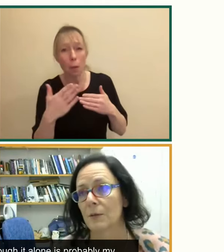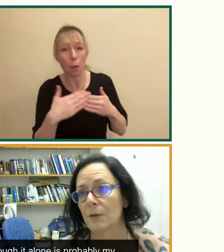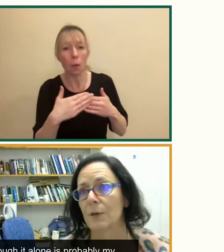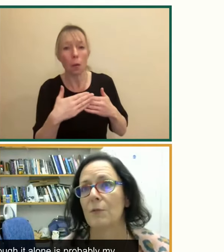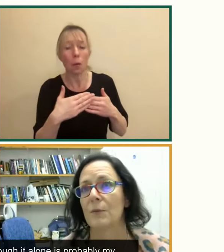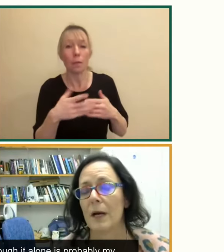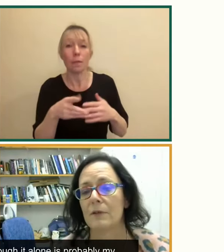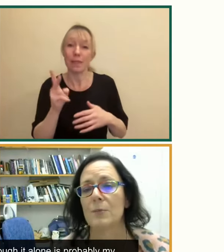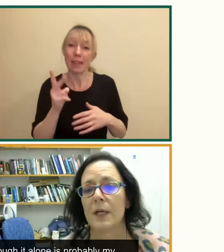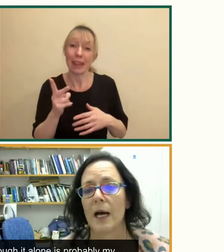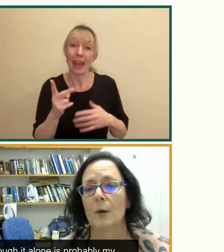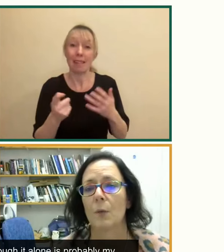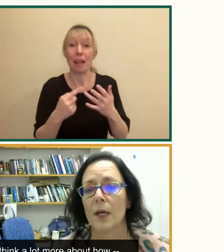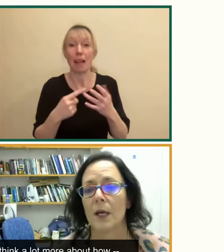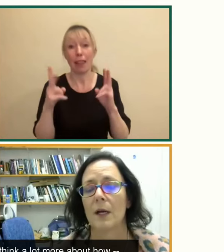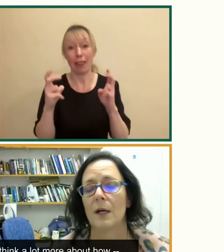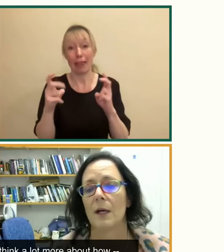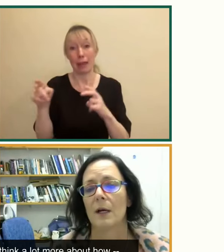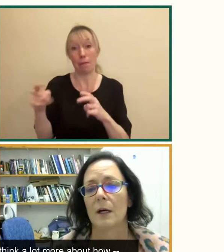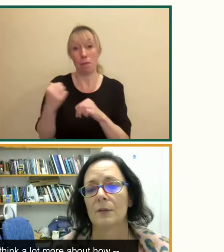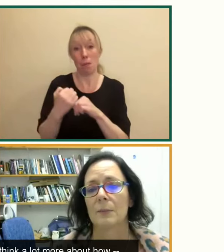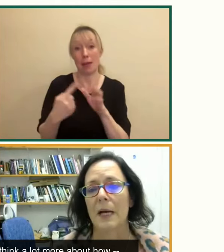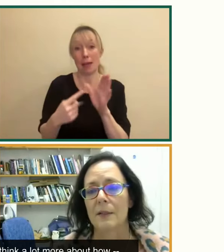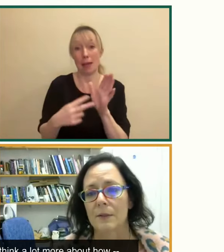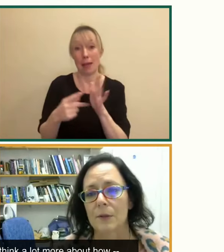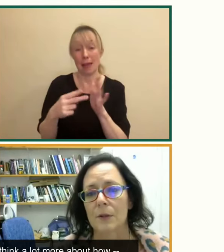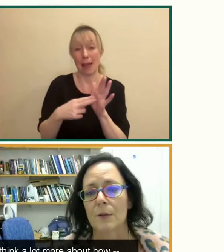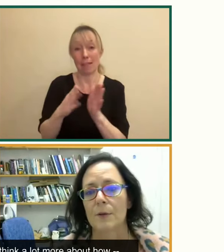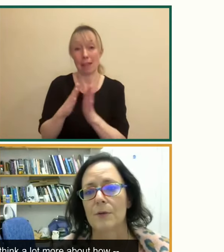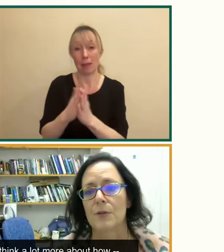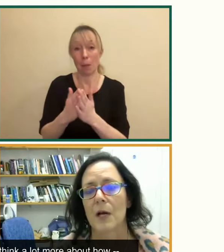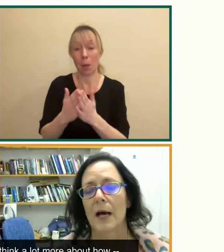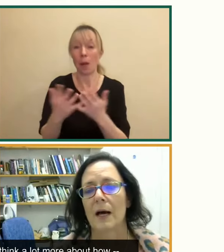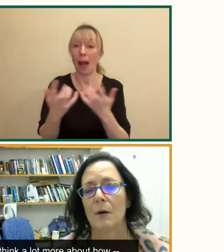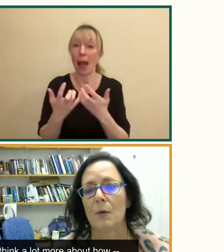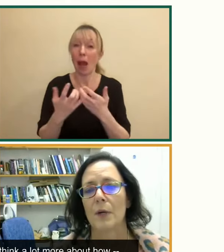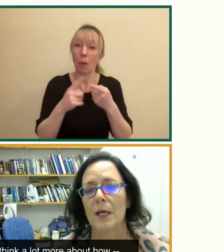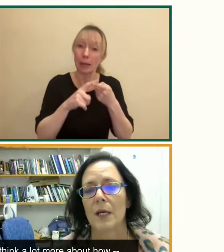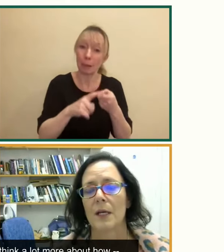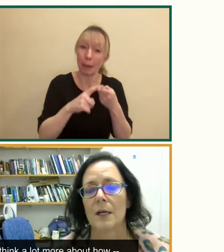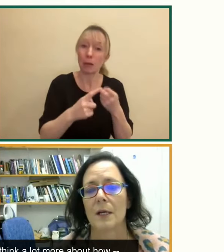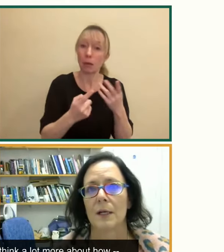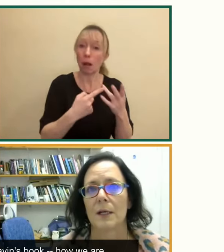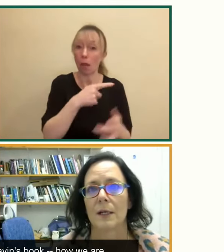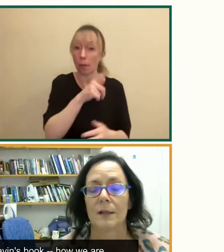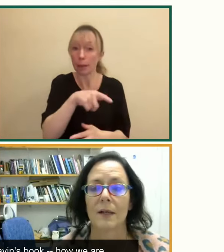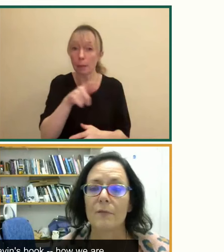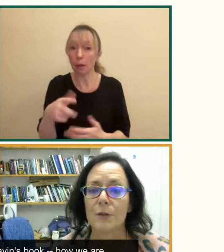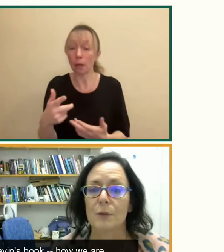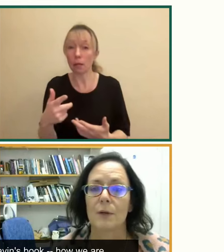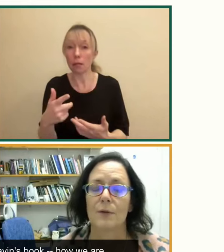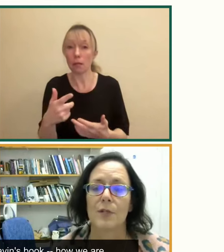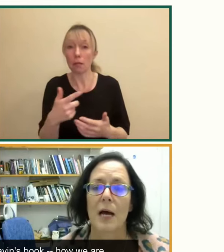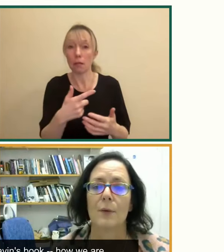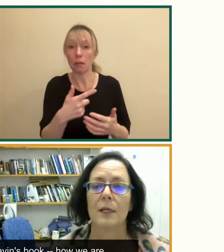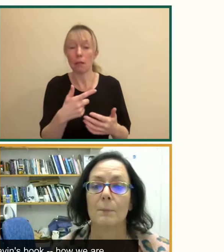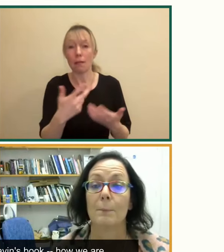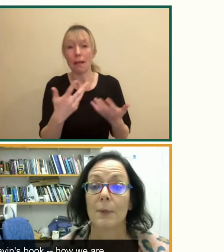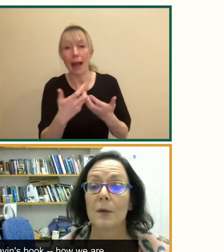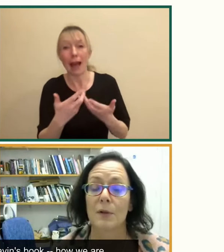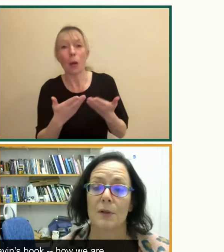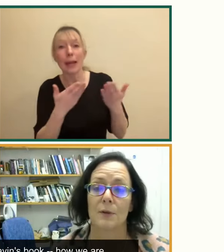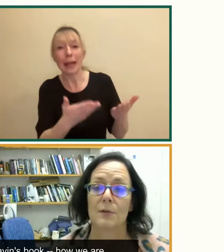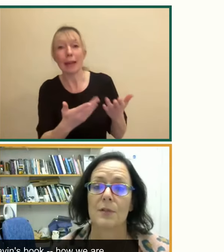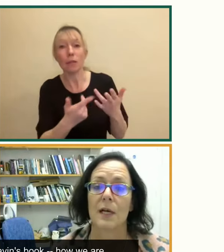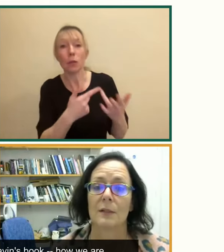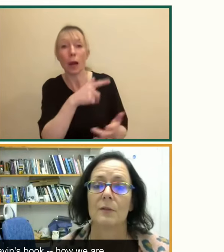again, this is another theme from Gavin's book, how we are dependent on others, how we can give to others, how we